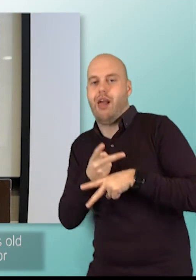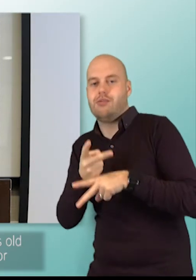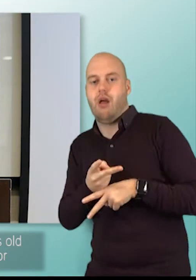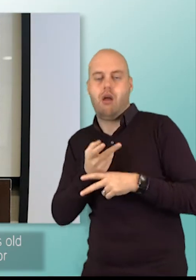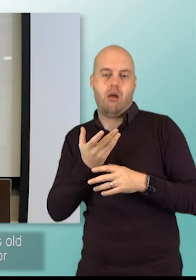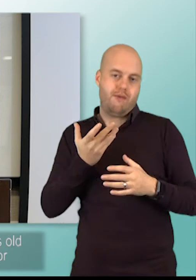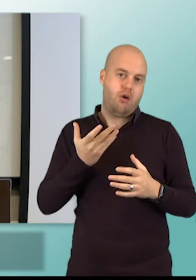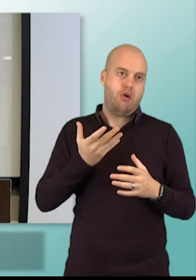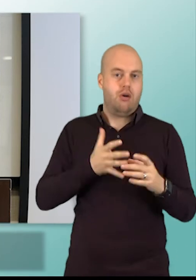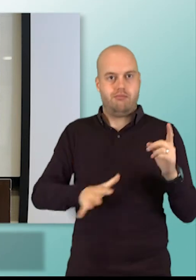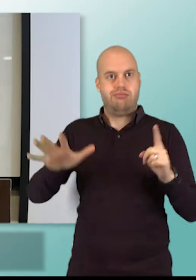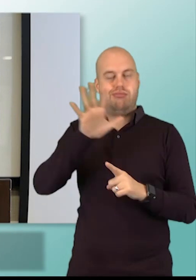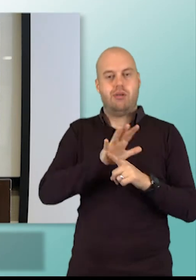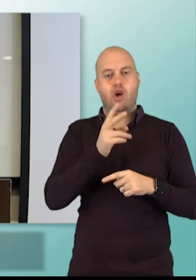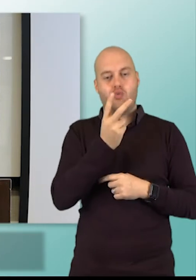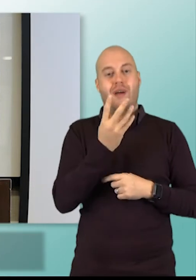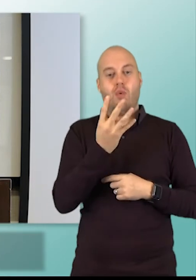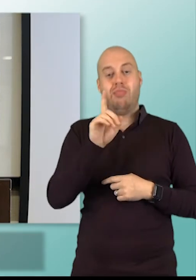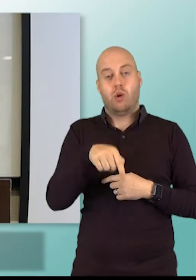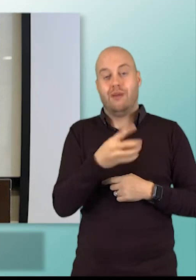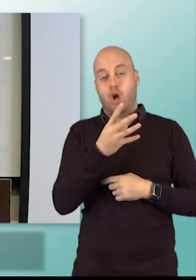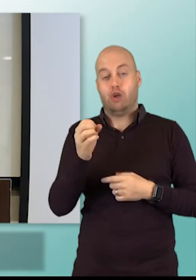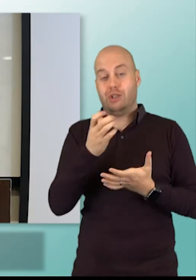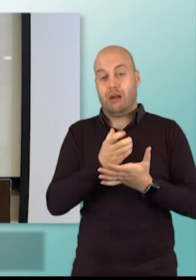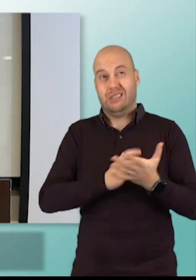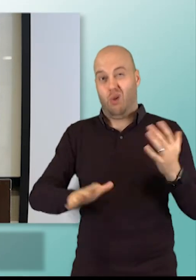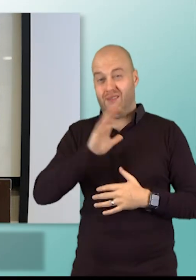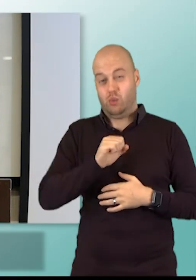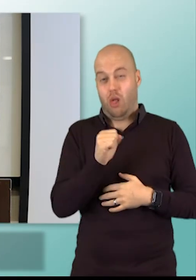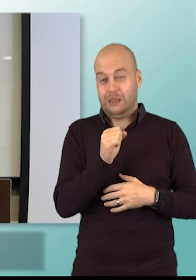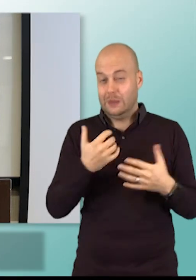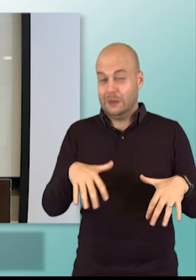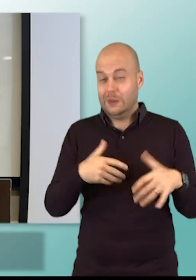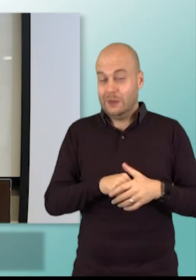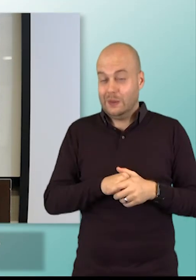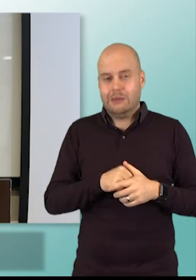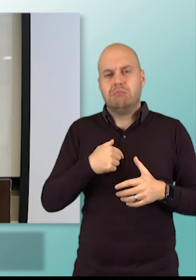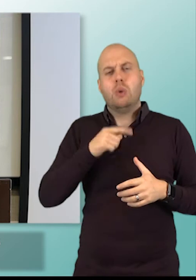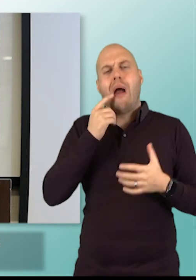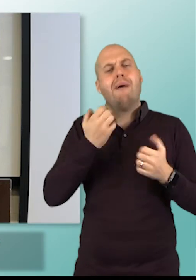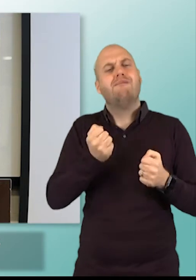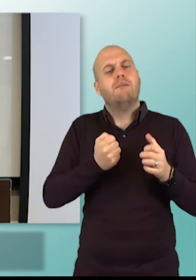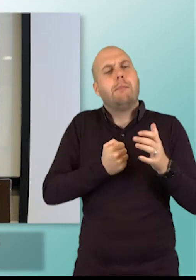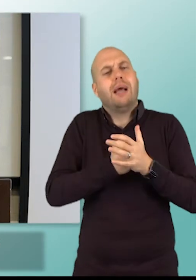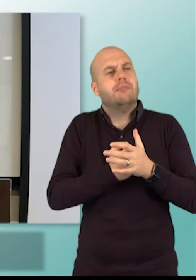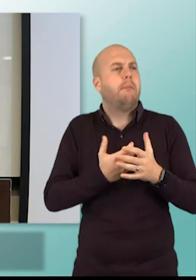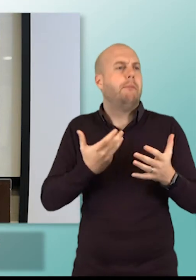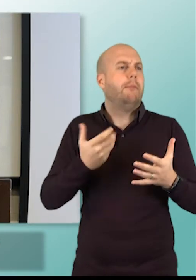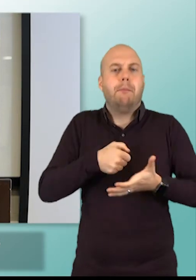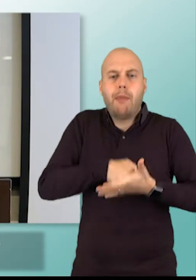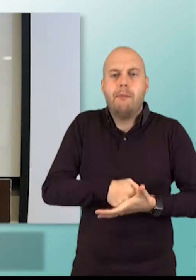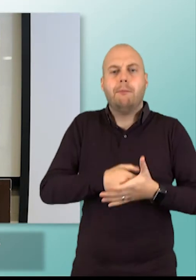registrar and regulator for over 24,400 charities in Scotland. So we have no minimum